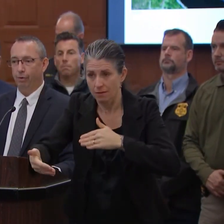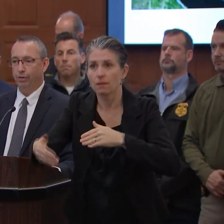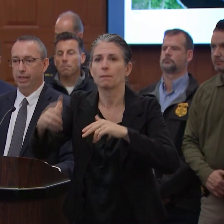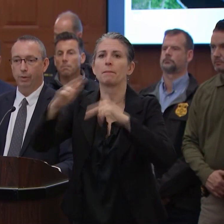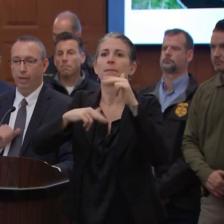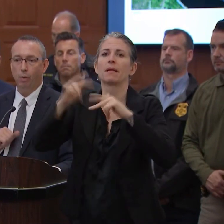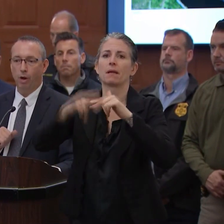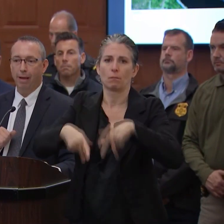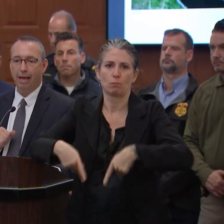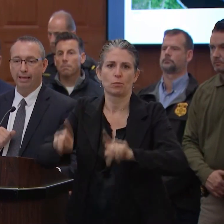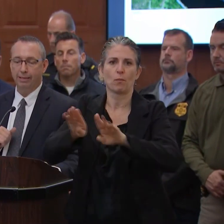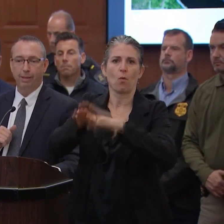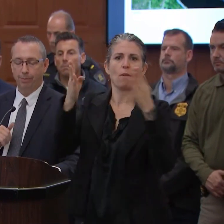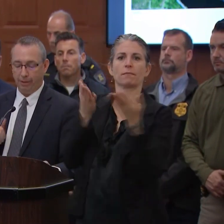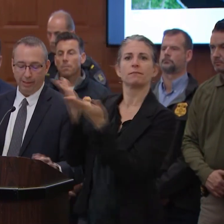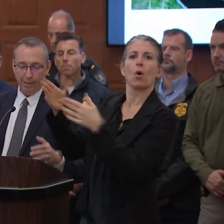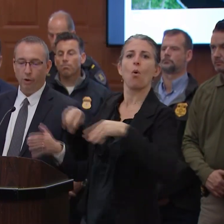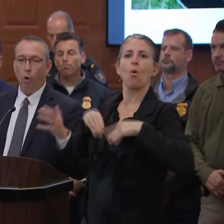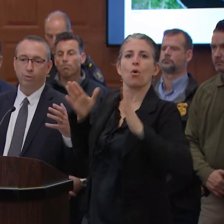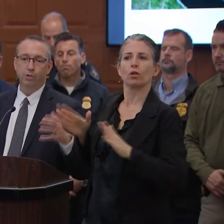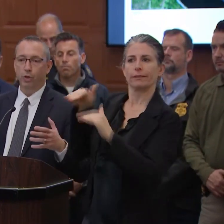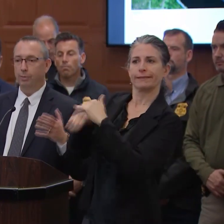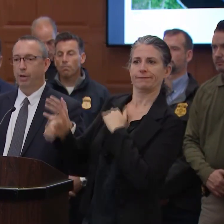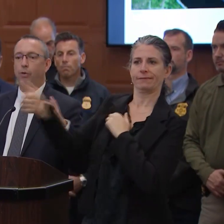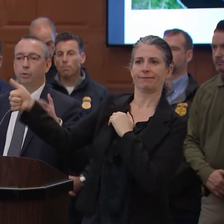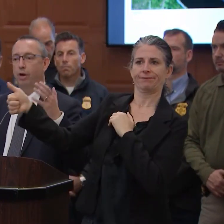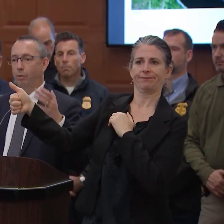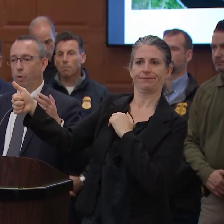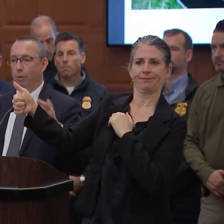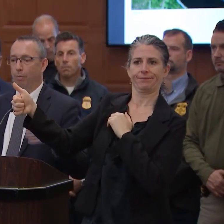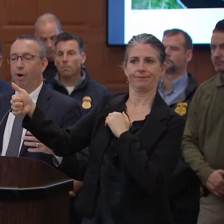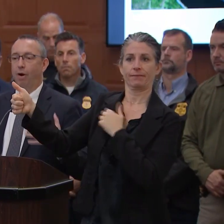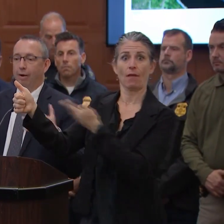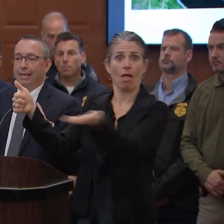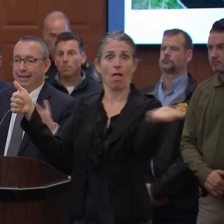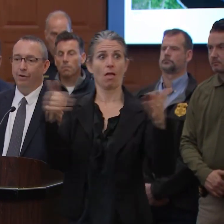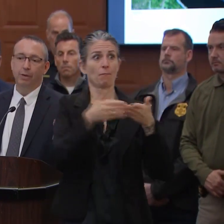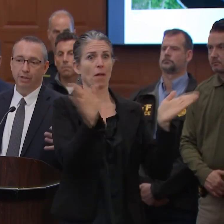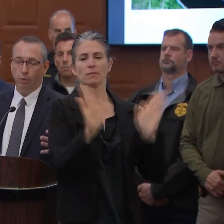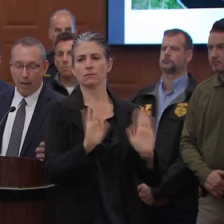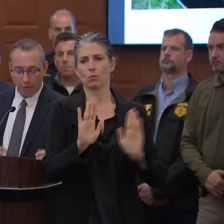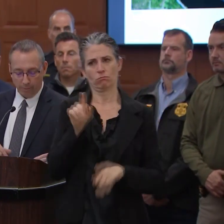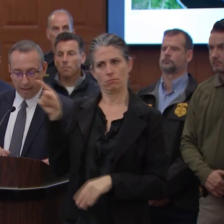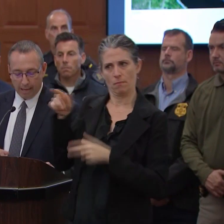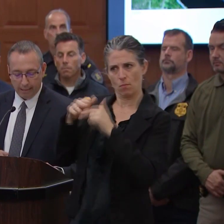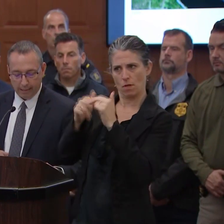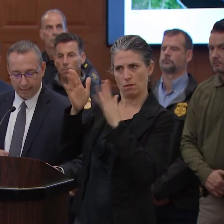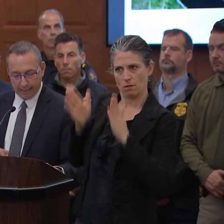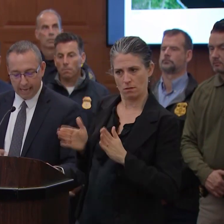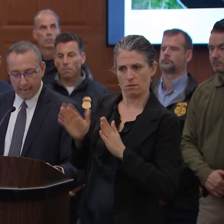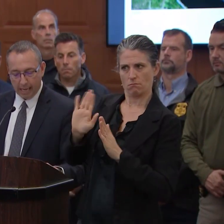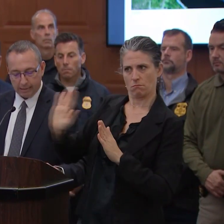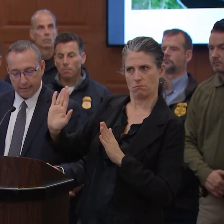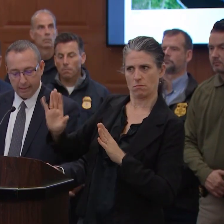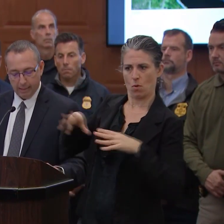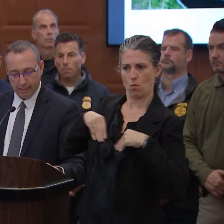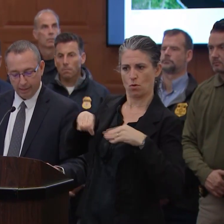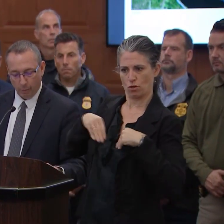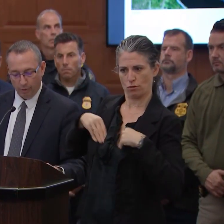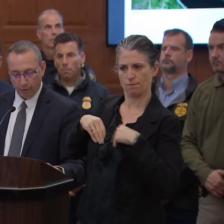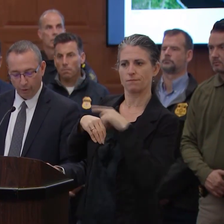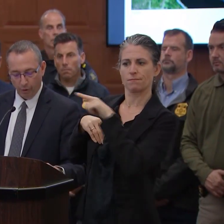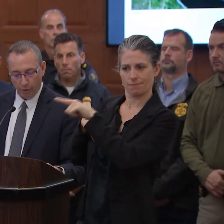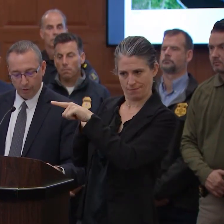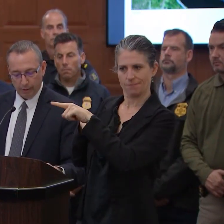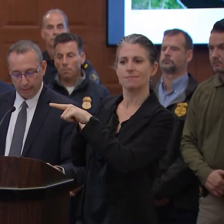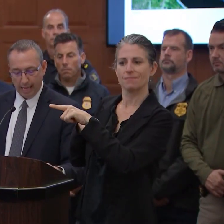that first thing when they walk back into something, their hopes and dreams. I always wanted to open a bar, and they're going to be surrounded by the chaos that